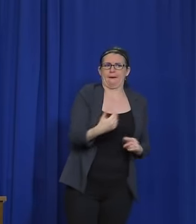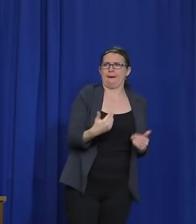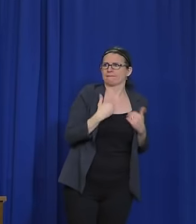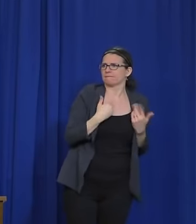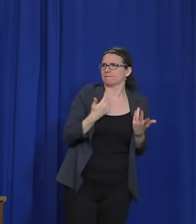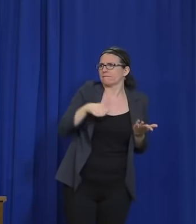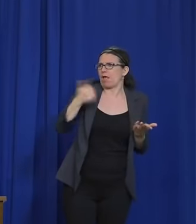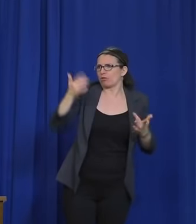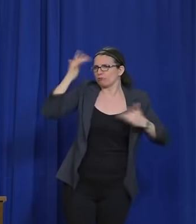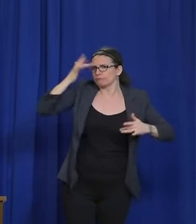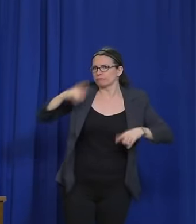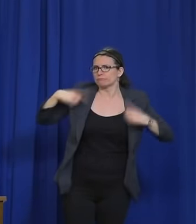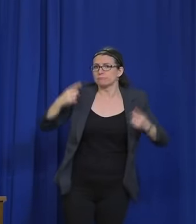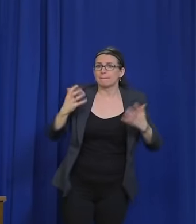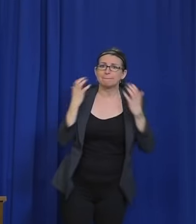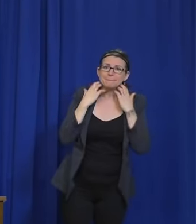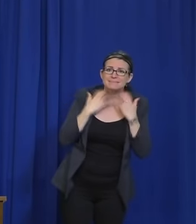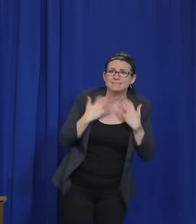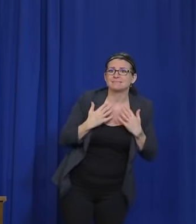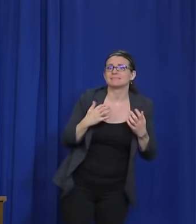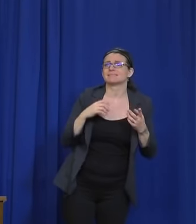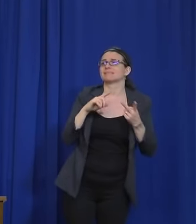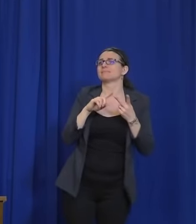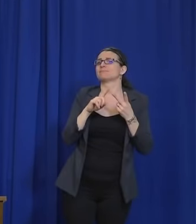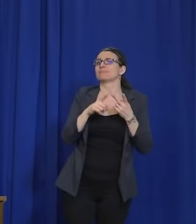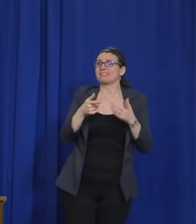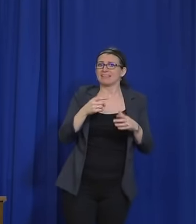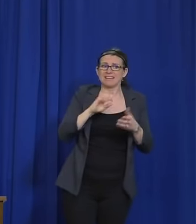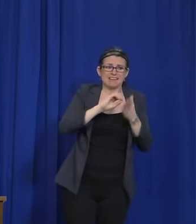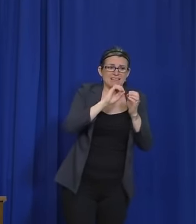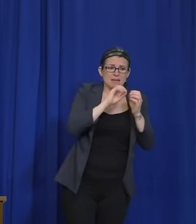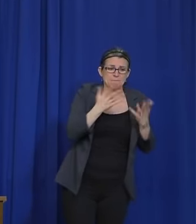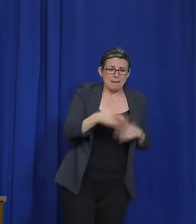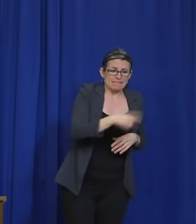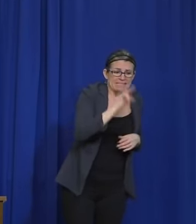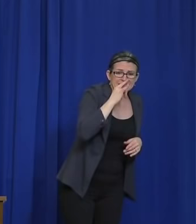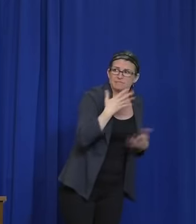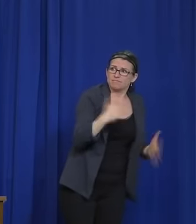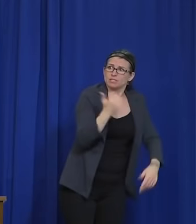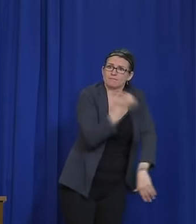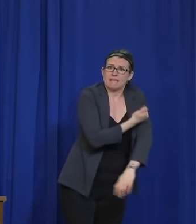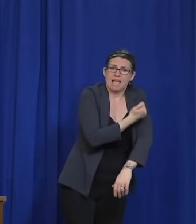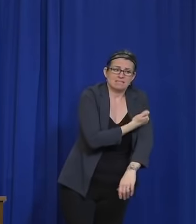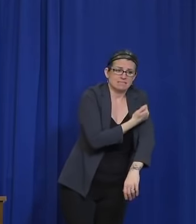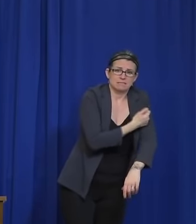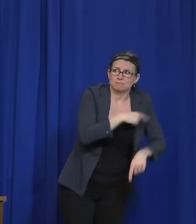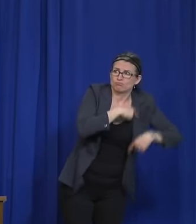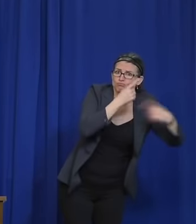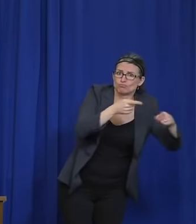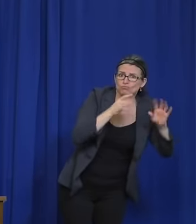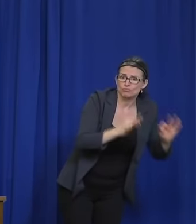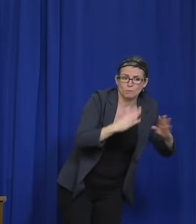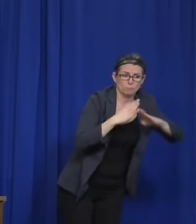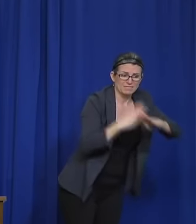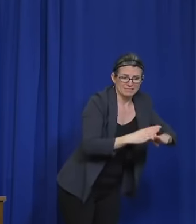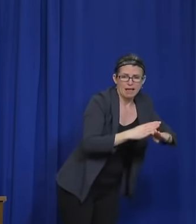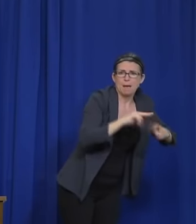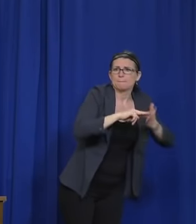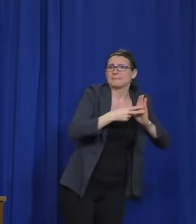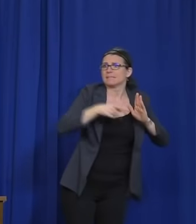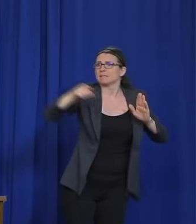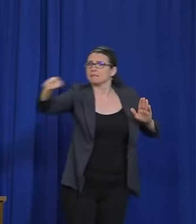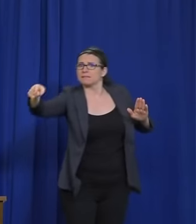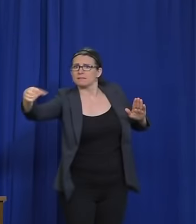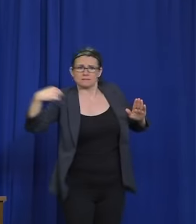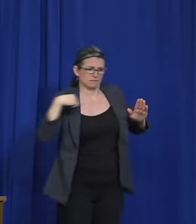are dropping, and if so, are they dropping to a point at which they might threaten herd immunity for those diseases? Sure. And for